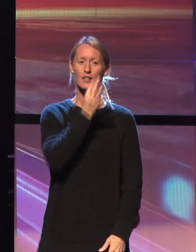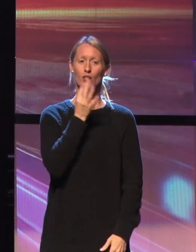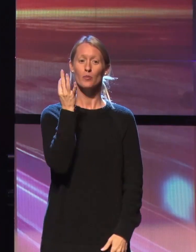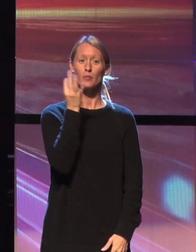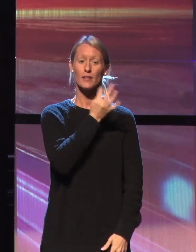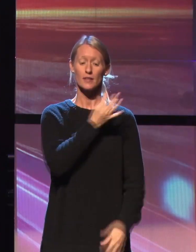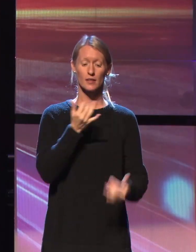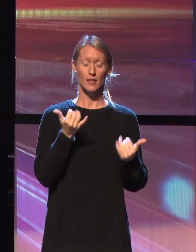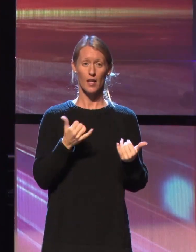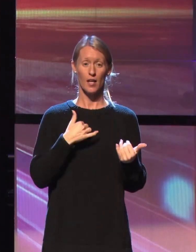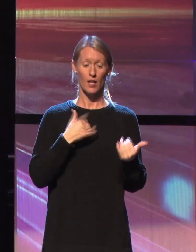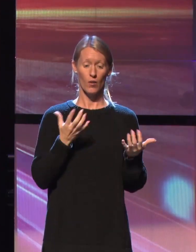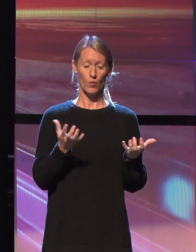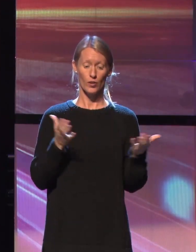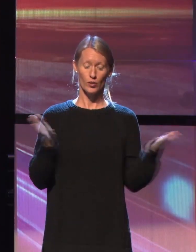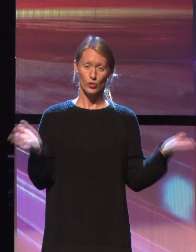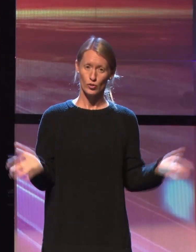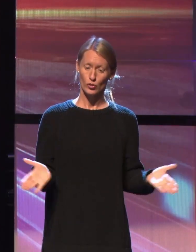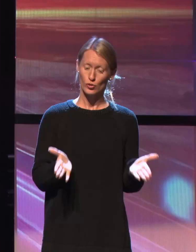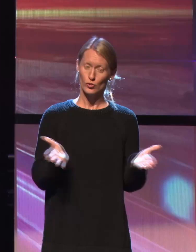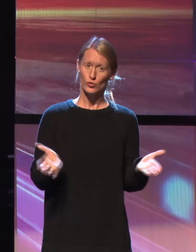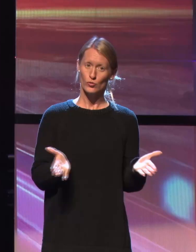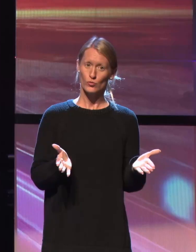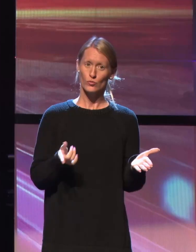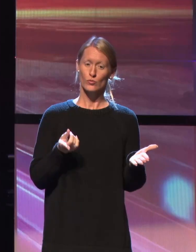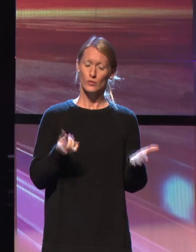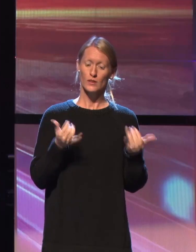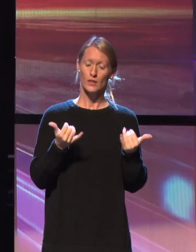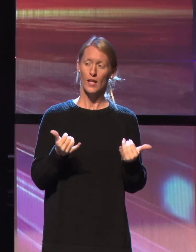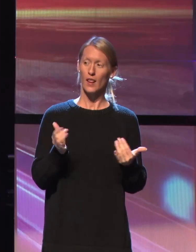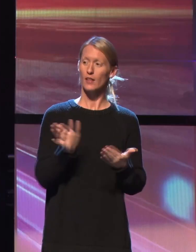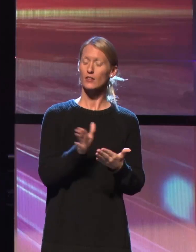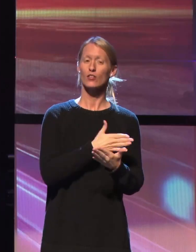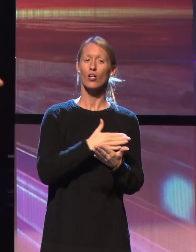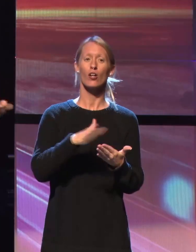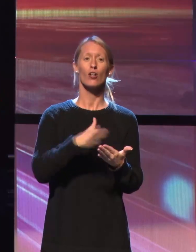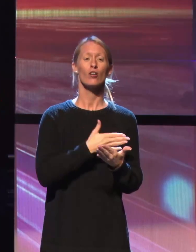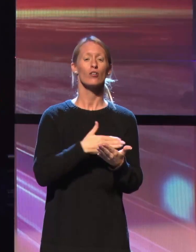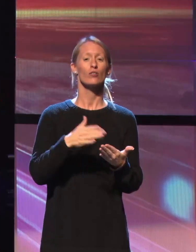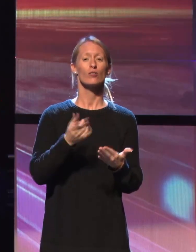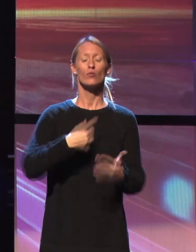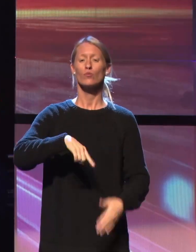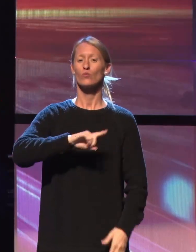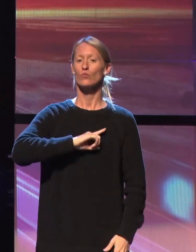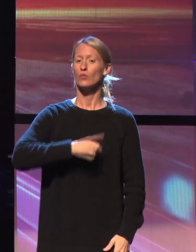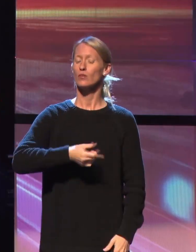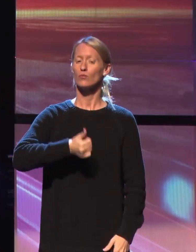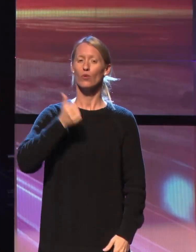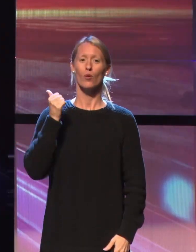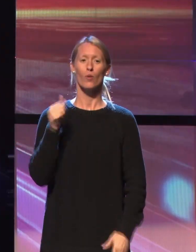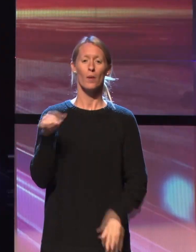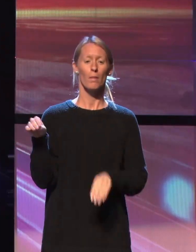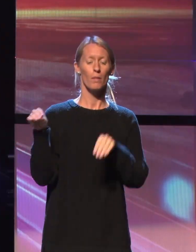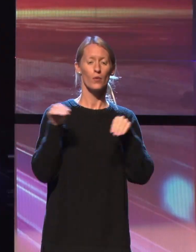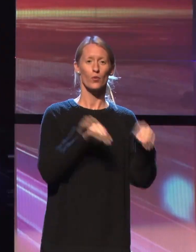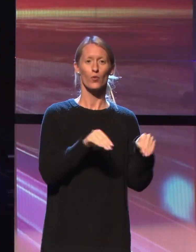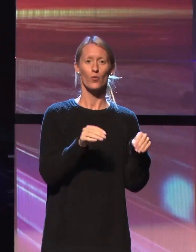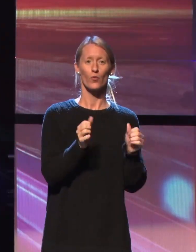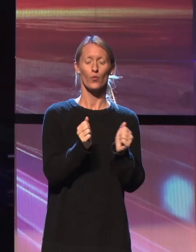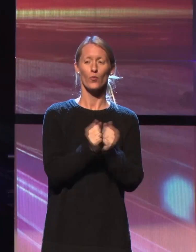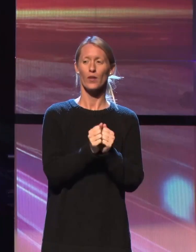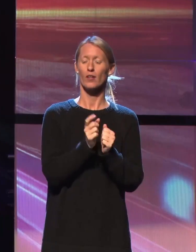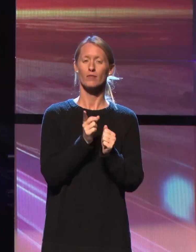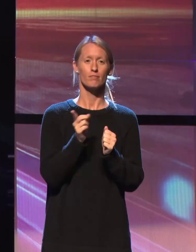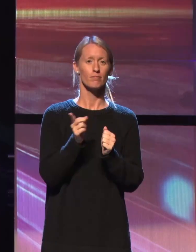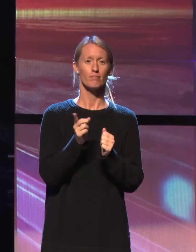just want to encourage you. This song that we're doing, the kind of chorus of it says, we won't move without you. And this is really based